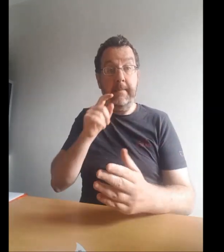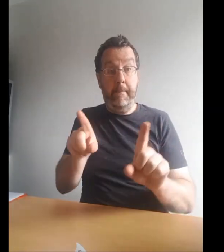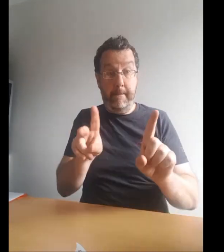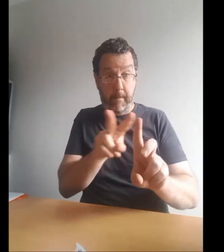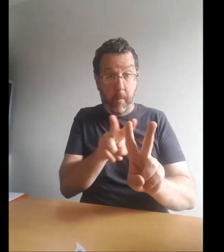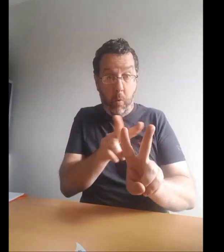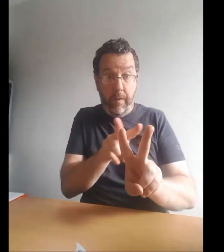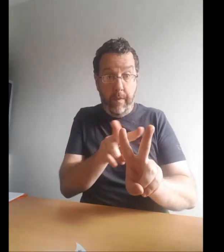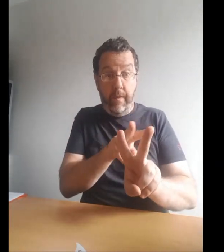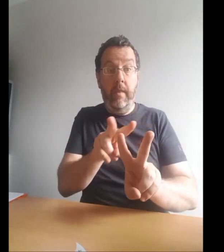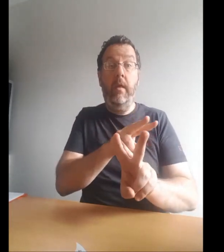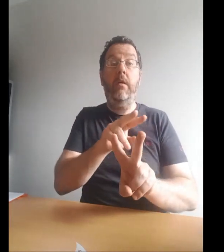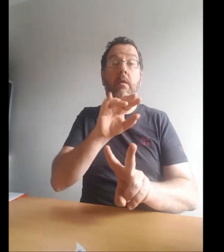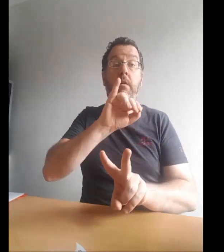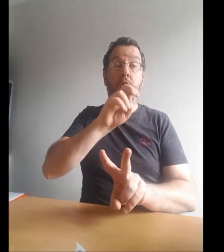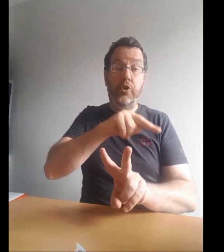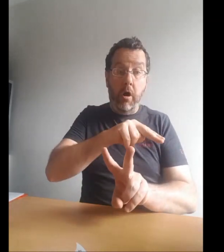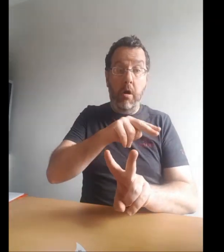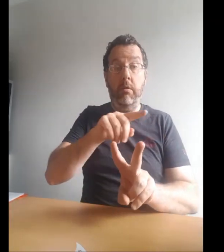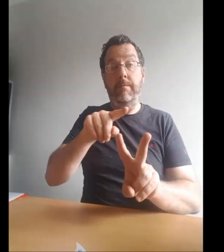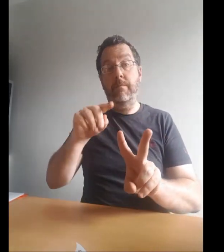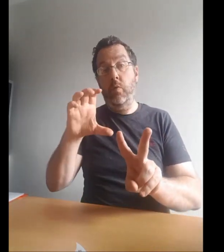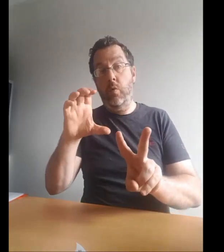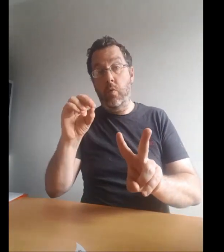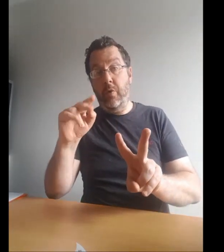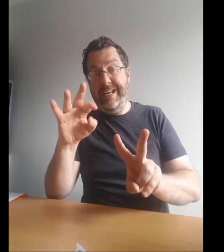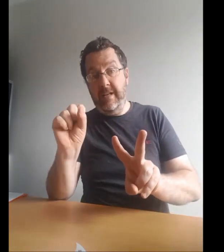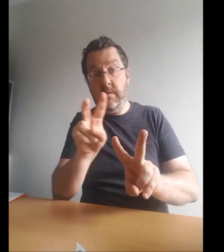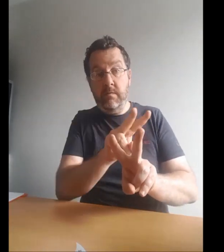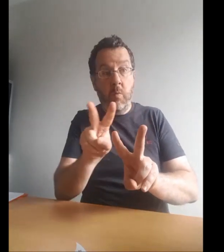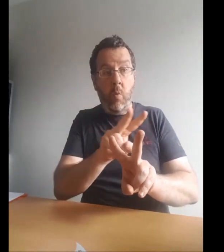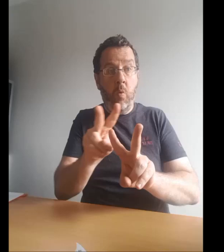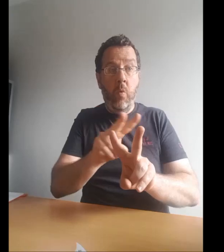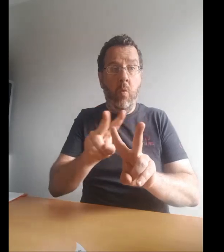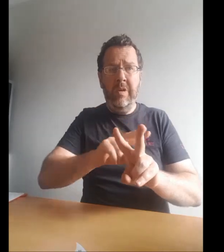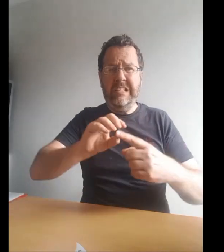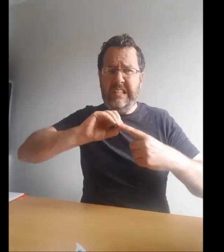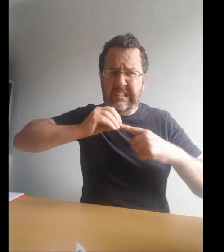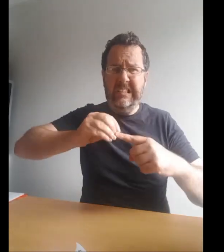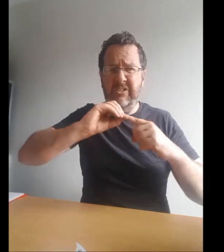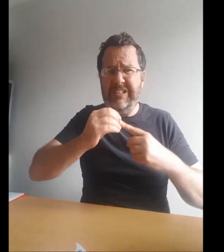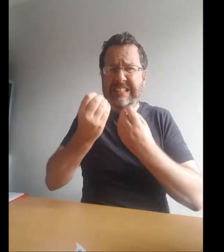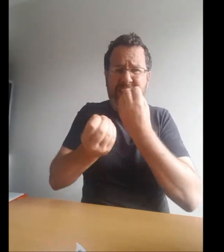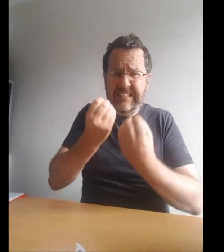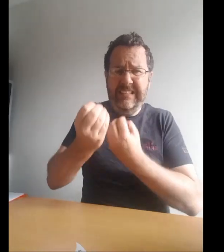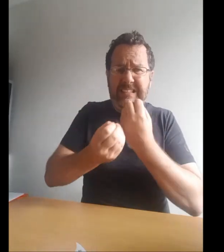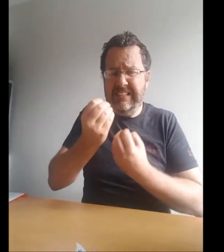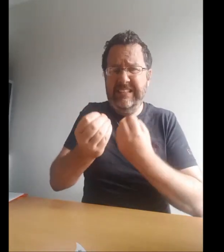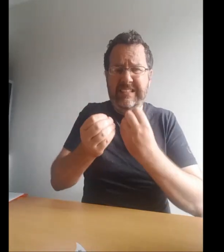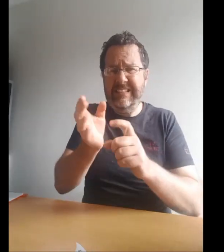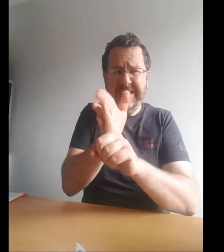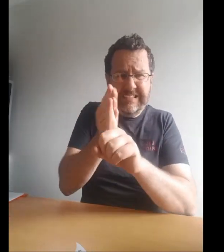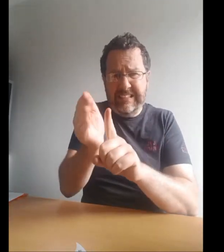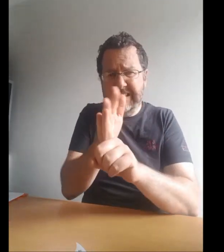So the newspaper article says that both John and Cornelius were strenuously trying to explain the case to the